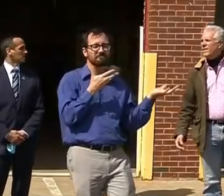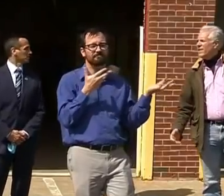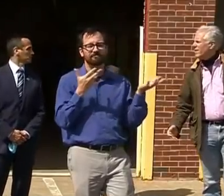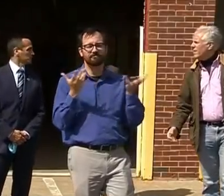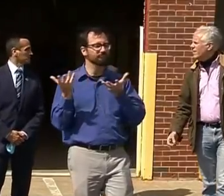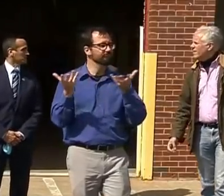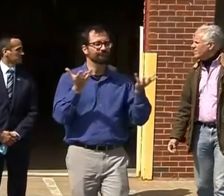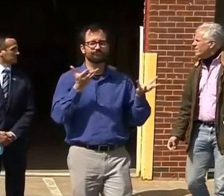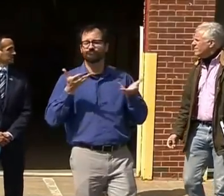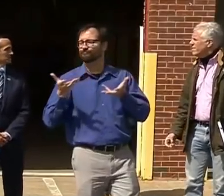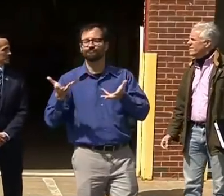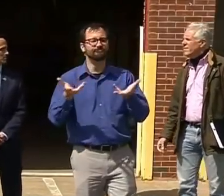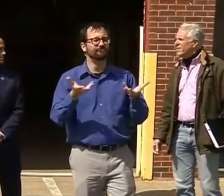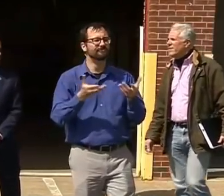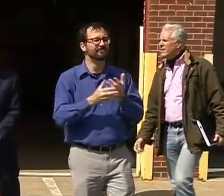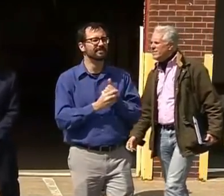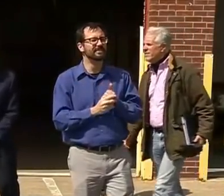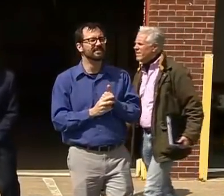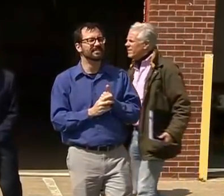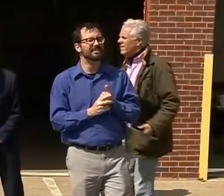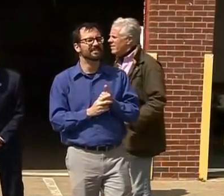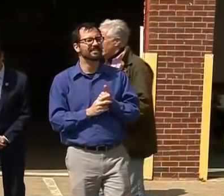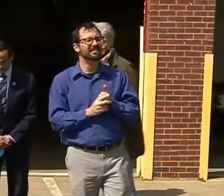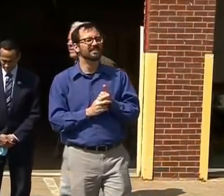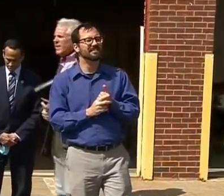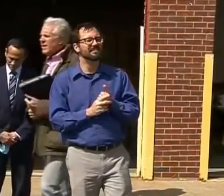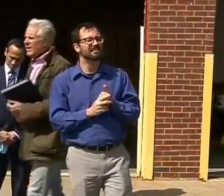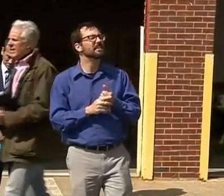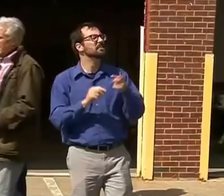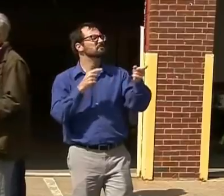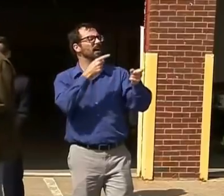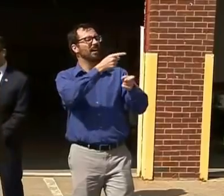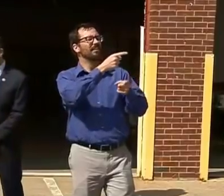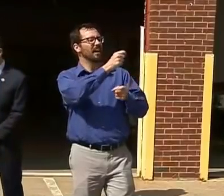I'll connect you with someone to follow up for Chris. I'm sorry.